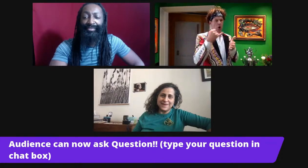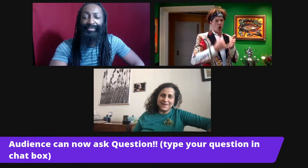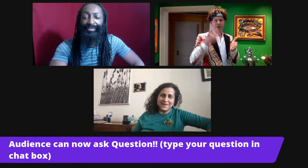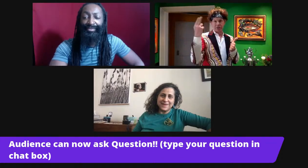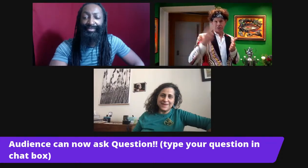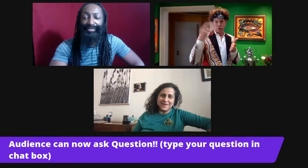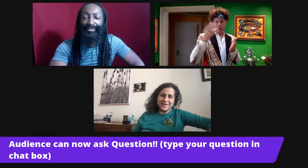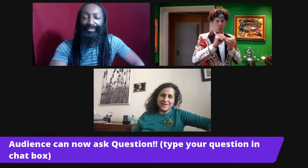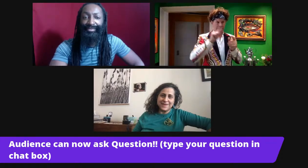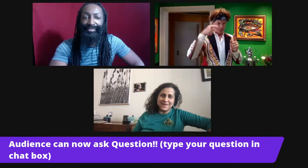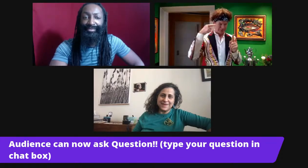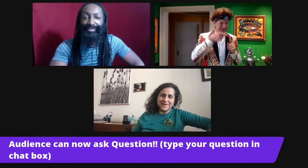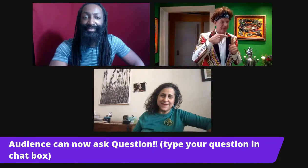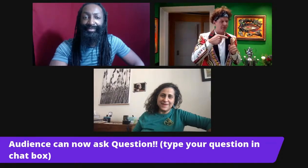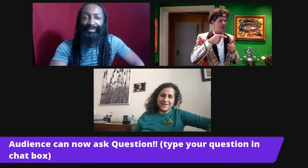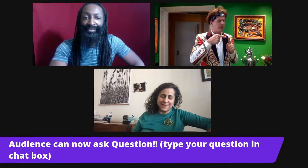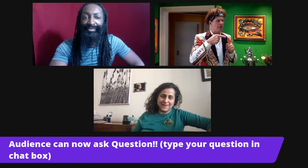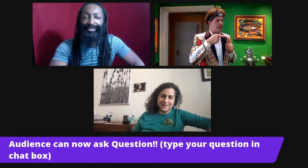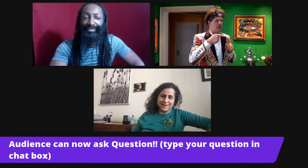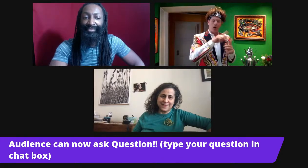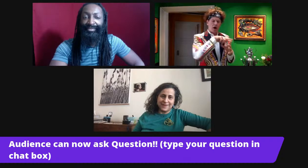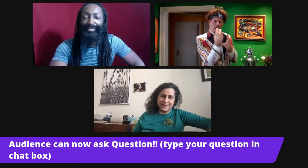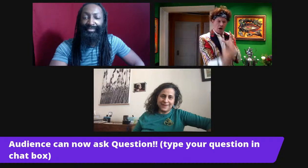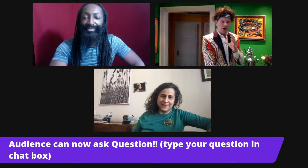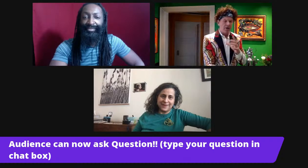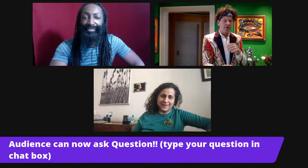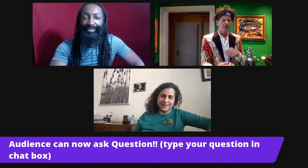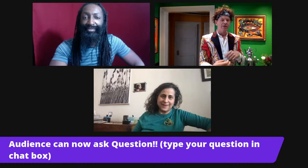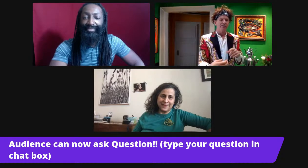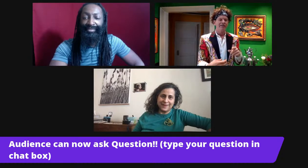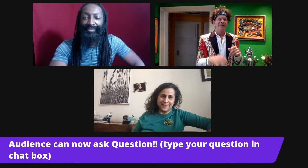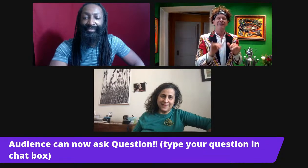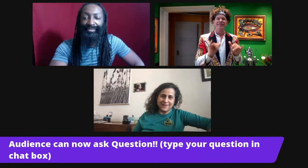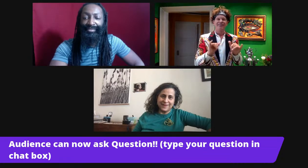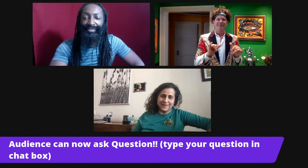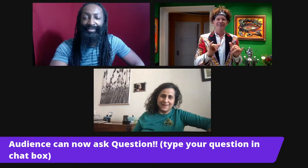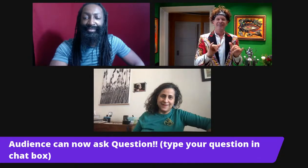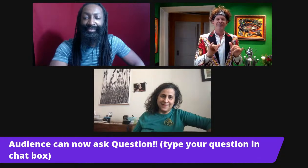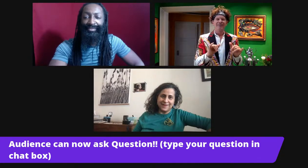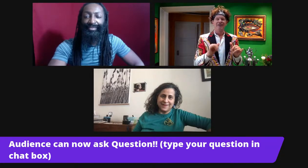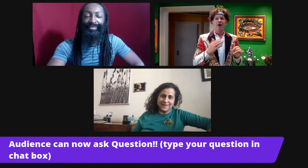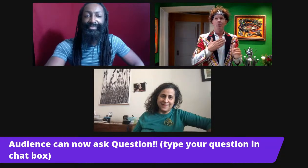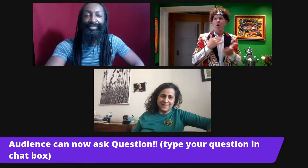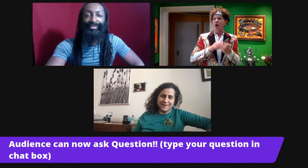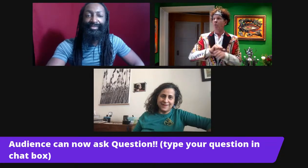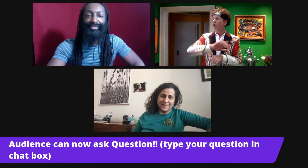influence. And so here as, you know, kind of my art inspiration as an American artist.